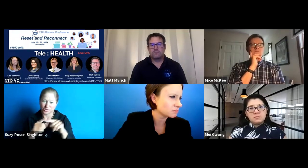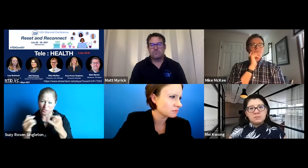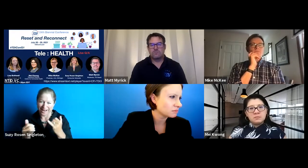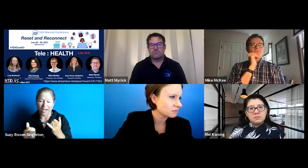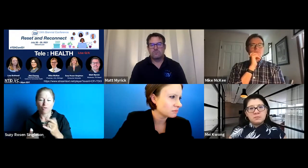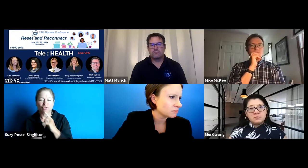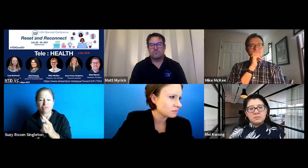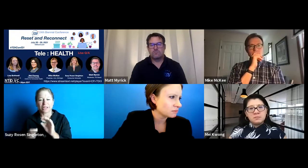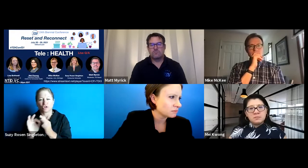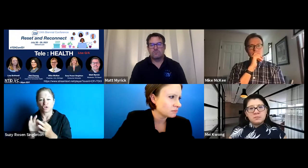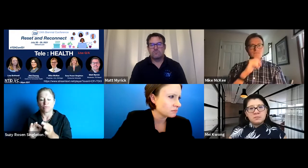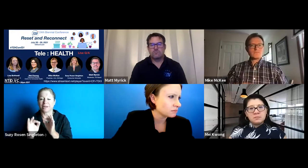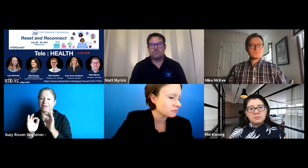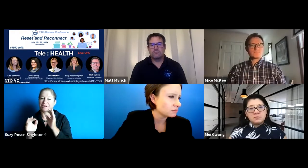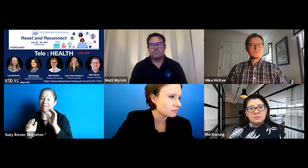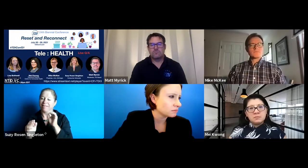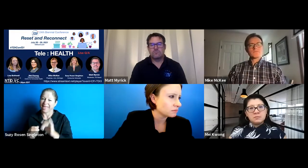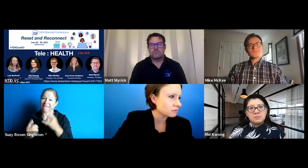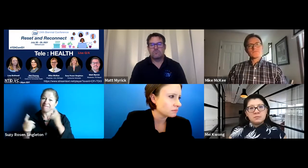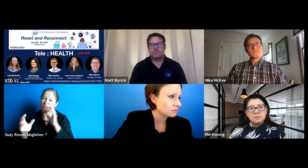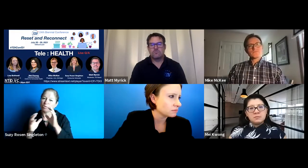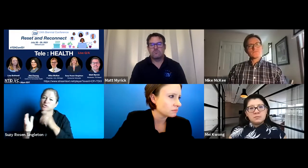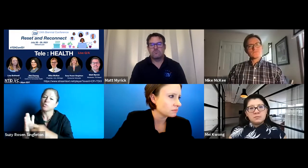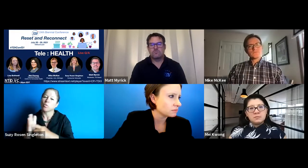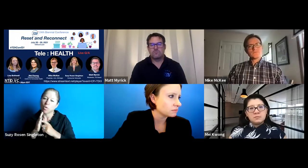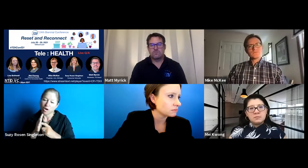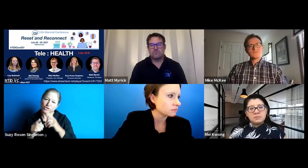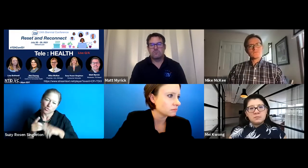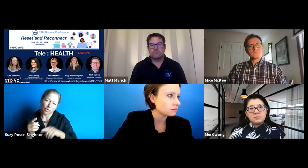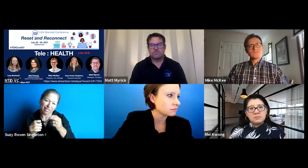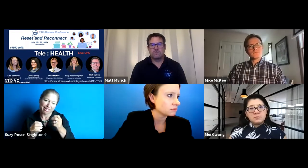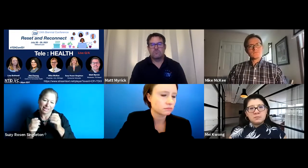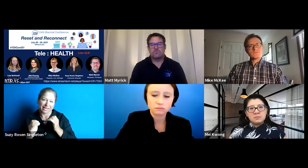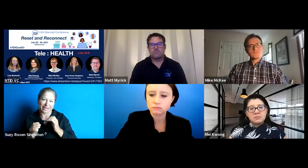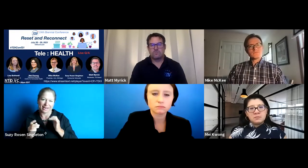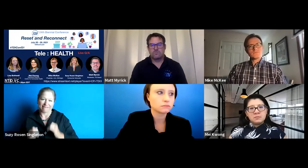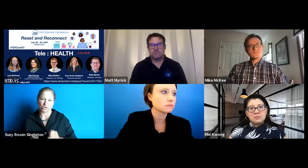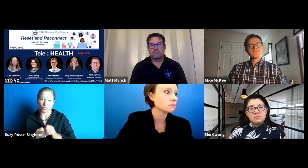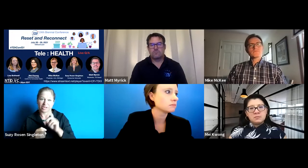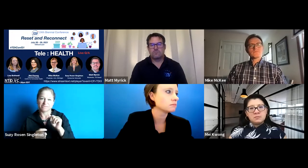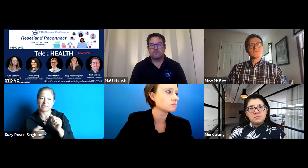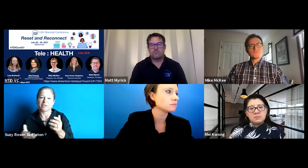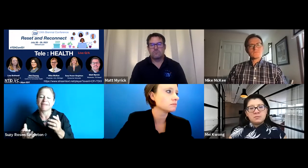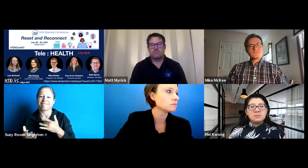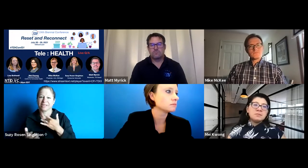basically, since the 1990s to today, the interpretation has been that effective communication